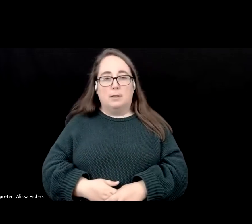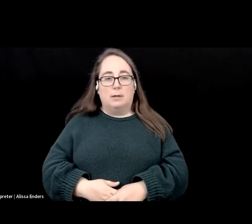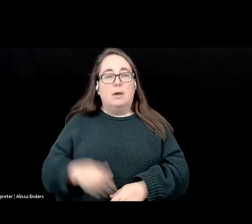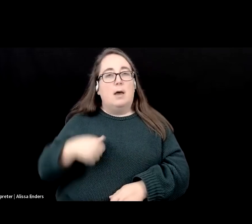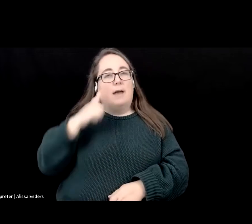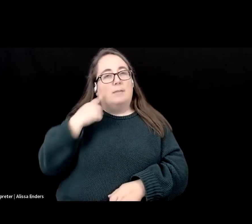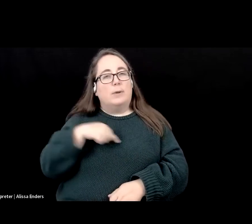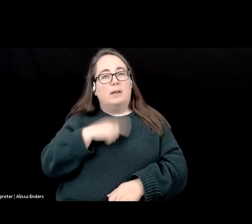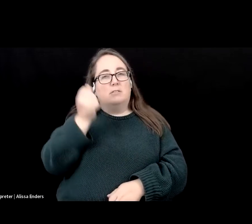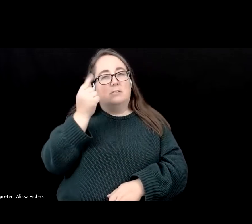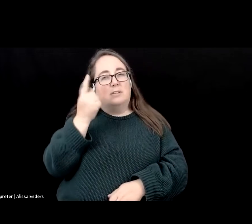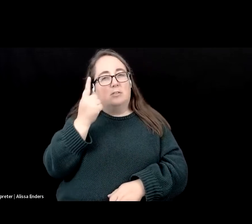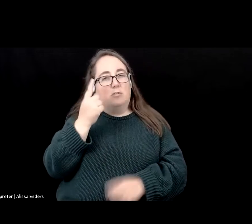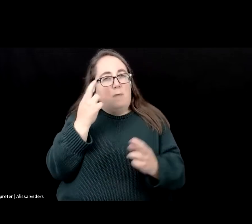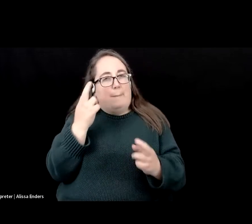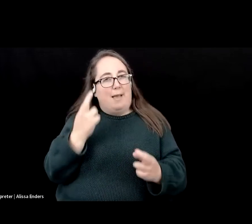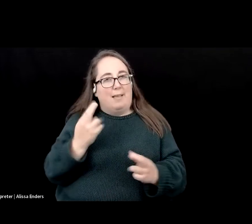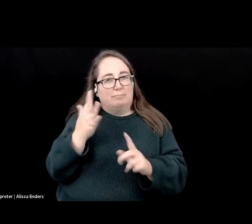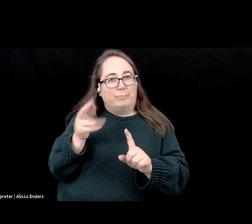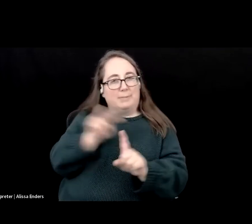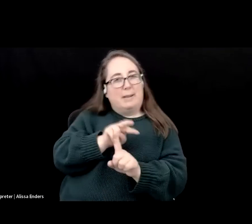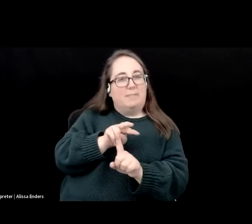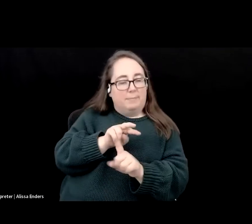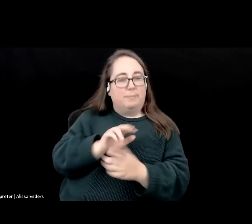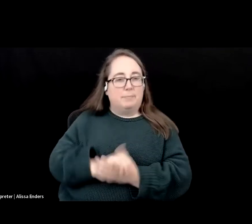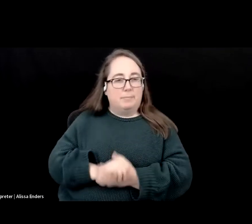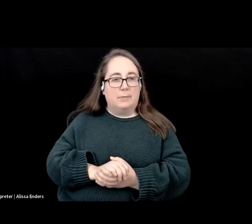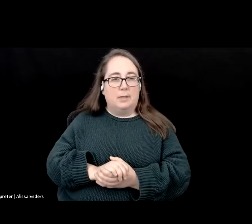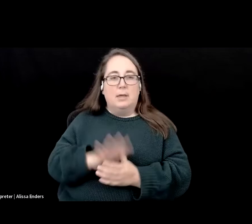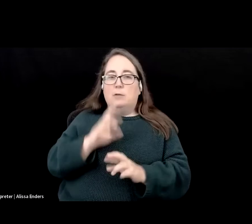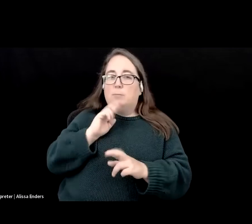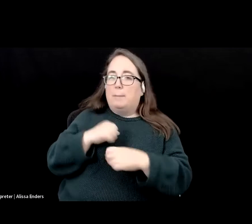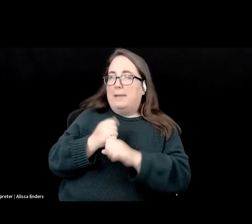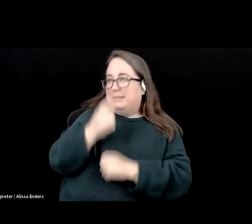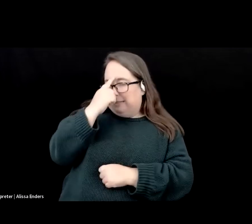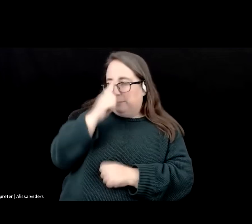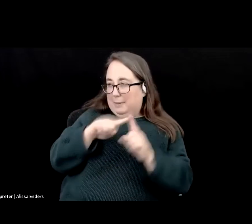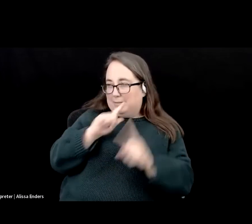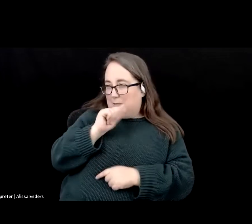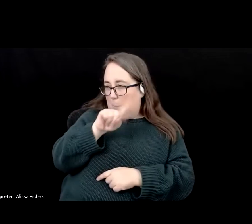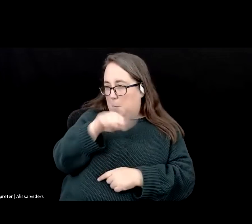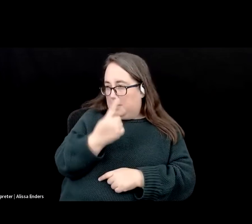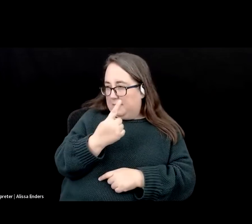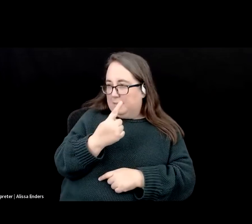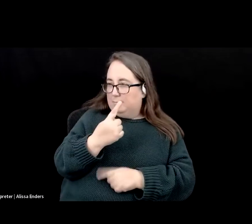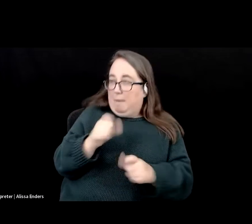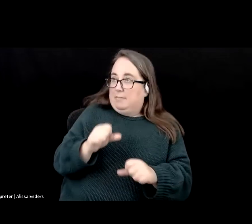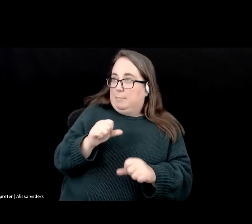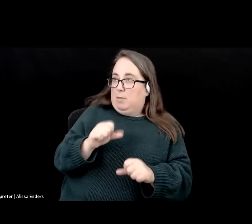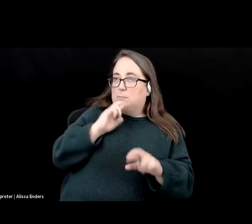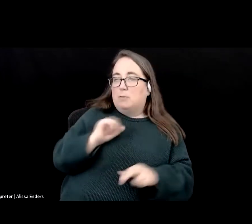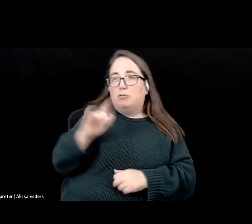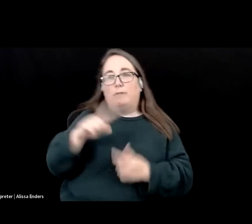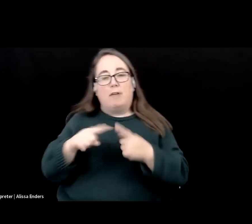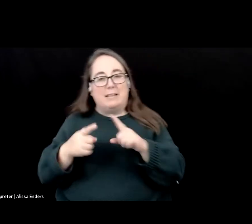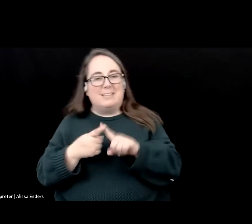the reasoning of her rabbi in this case. His response makes sense, but it's not the only response that makes sense. Her friends who counseled